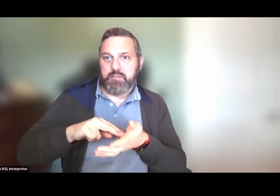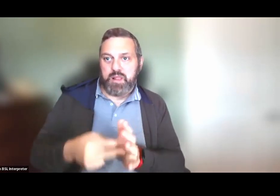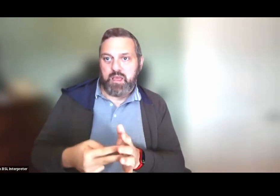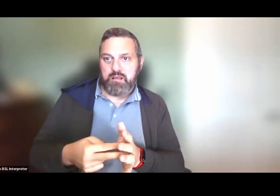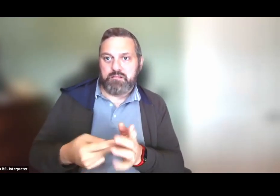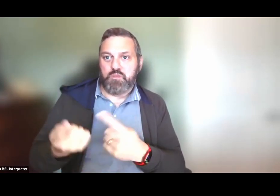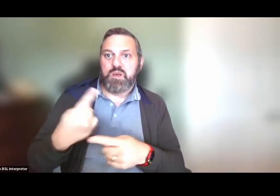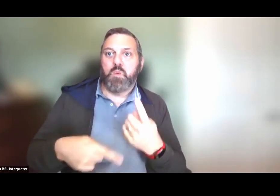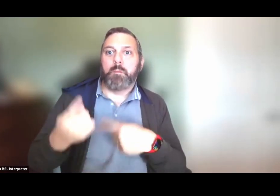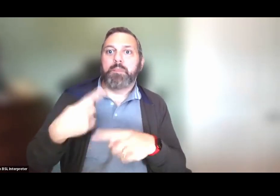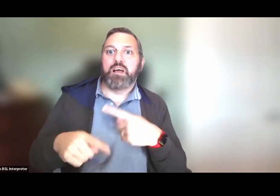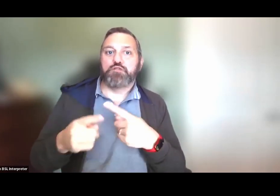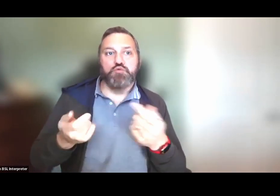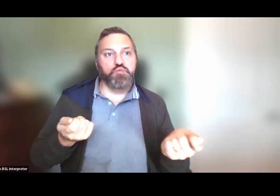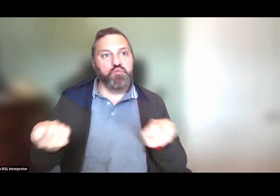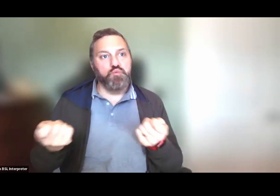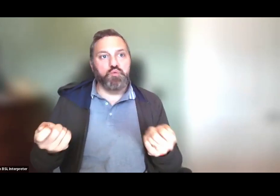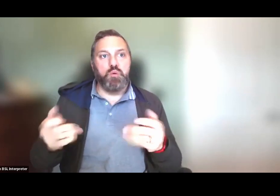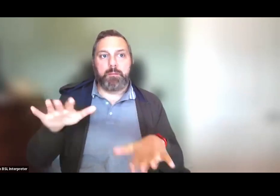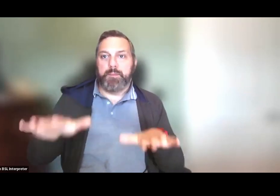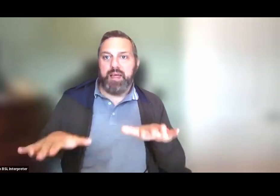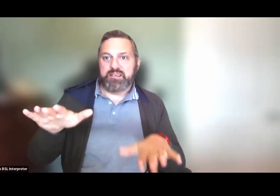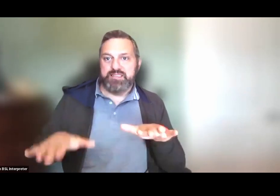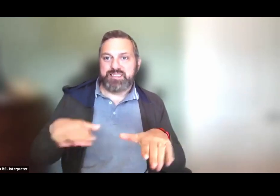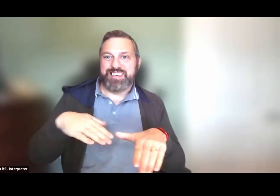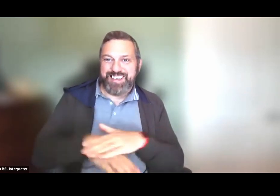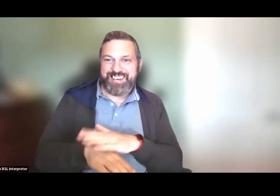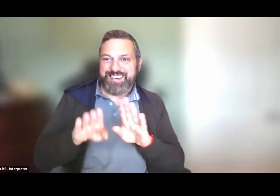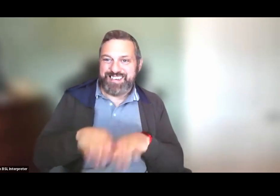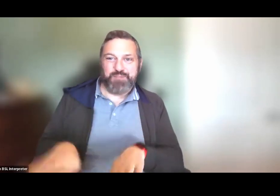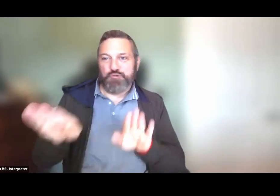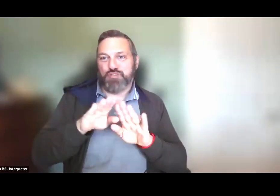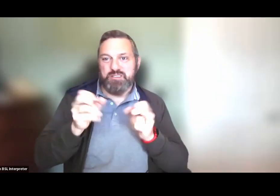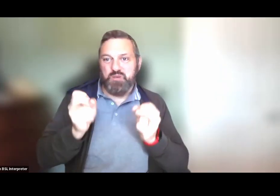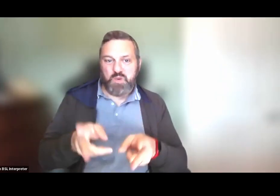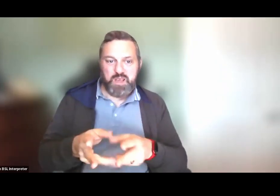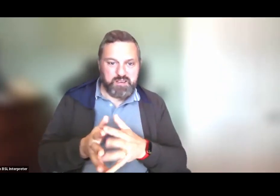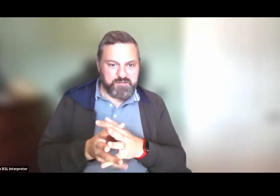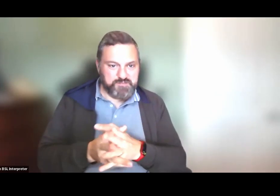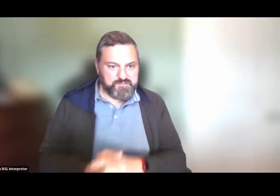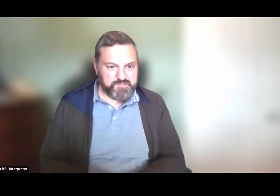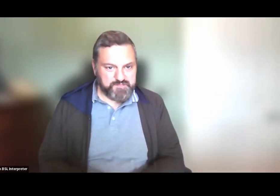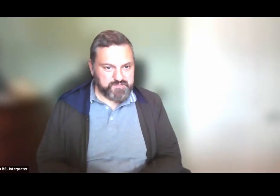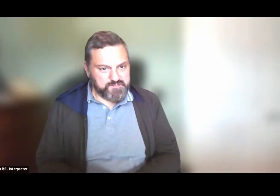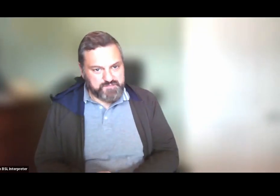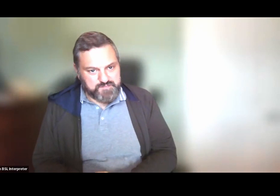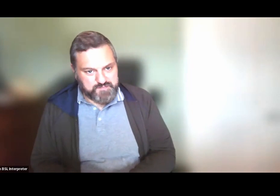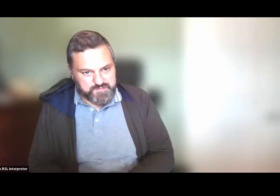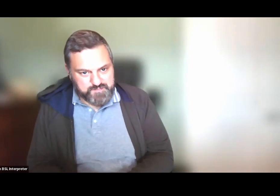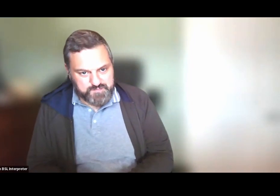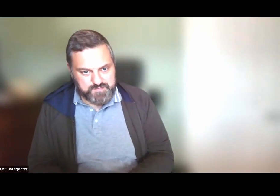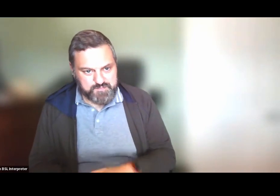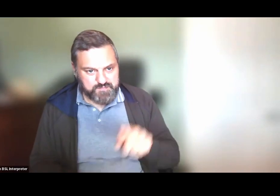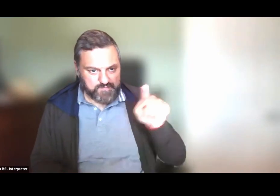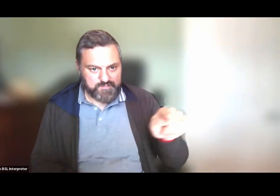planetary boundaries and achieve social justice in a democratic way. So if I just hold up the donut, right, these are